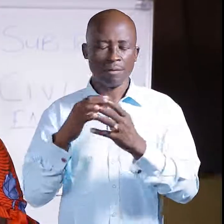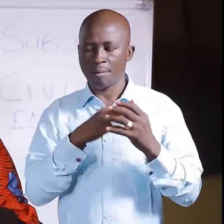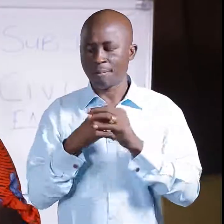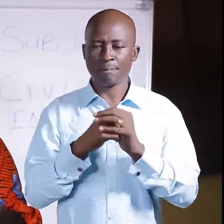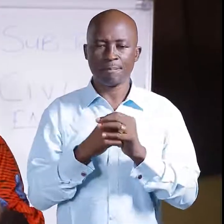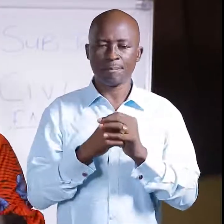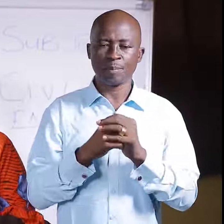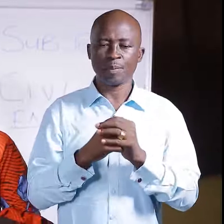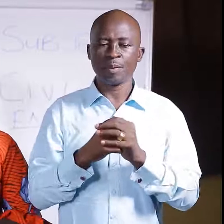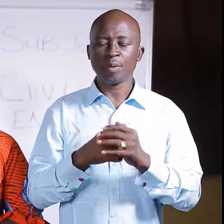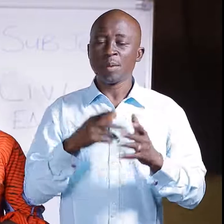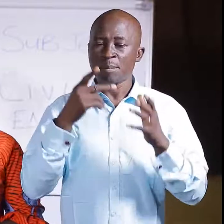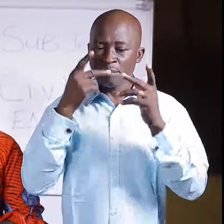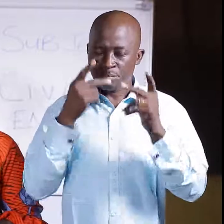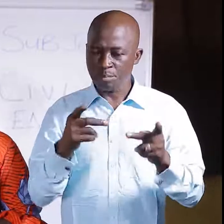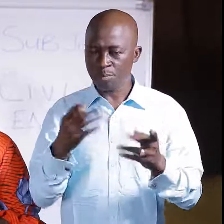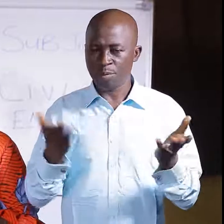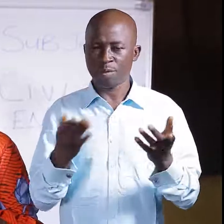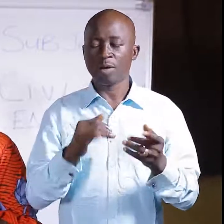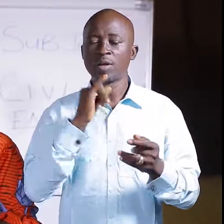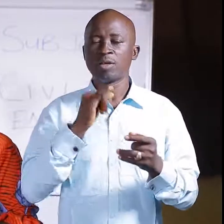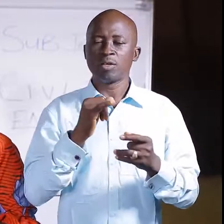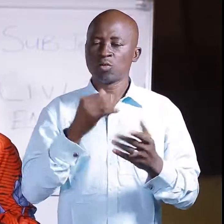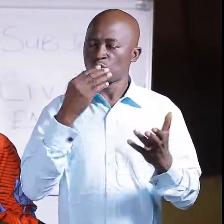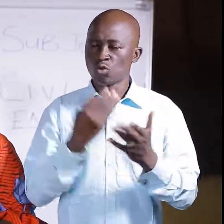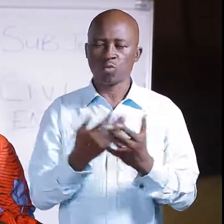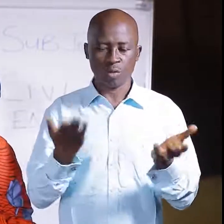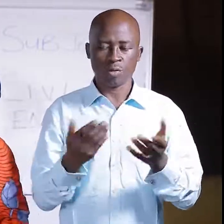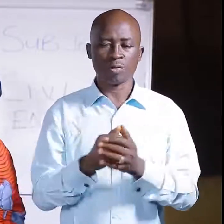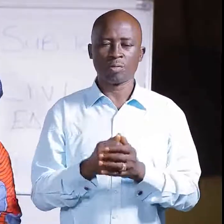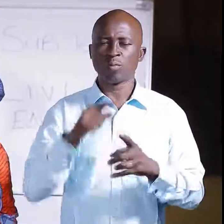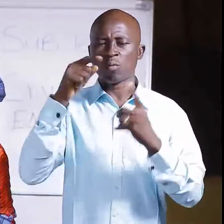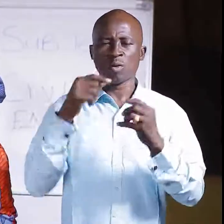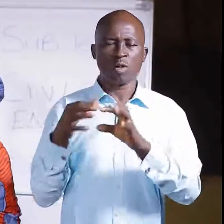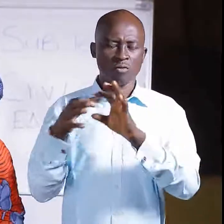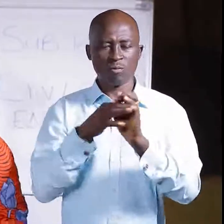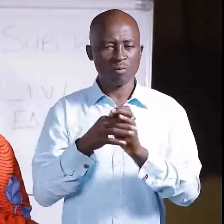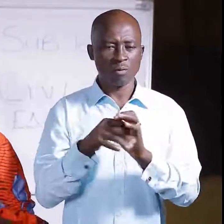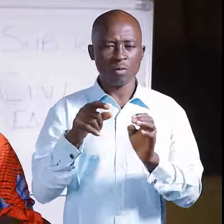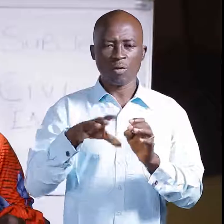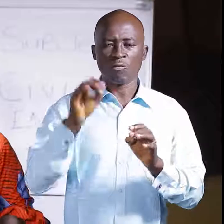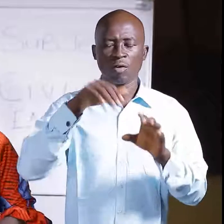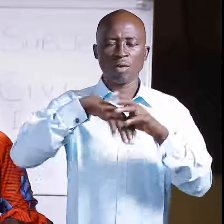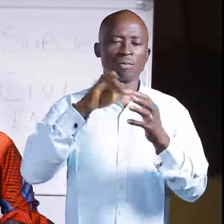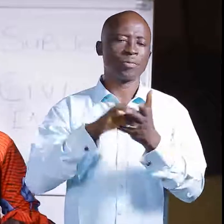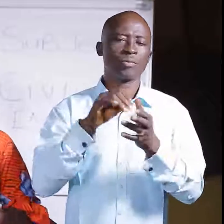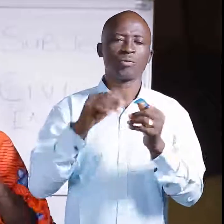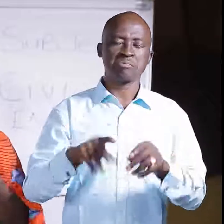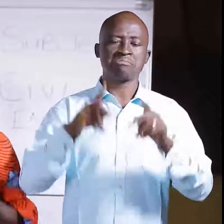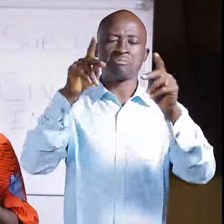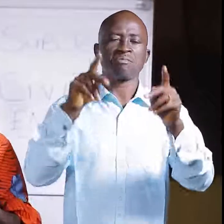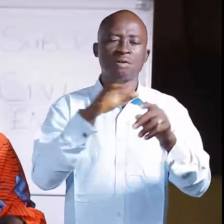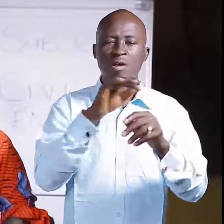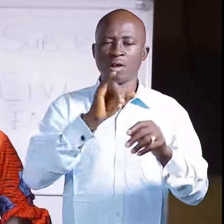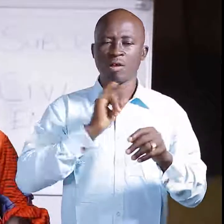peace is one of the ingredients of harmony. So when there is cooperation, you find out that you will progress, I